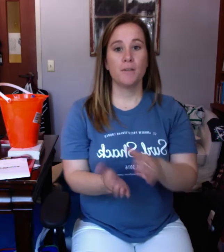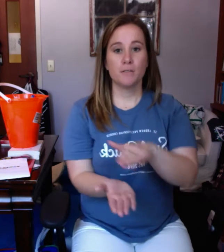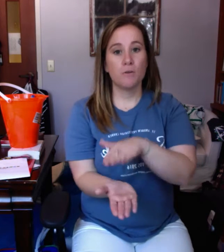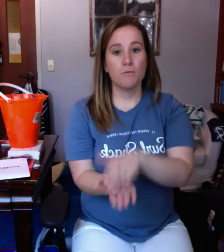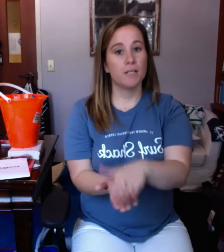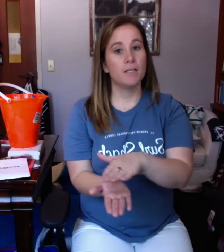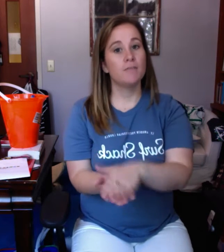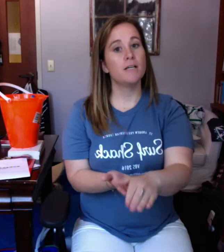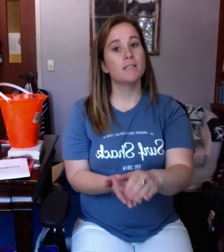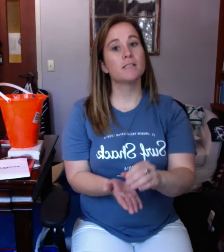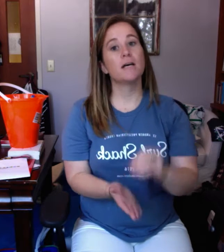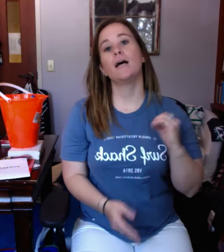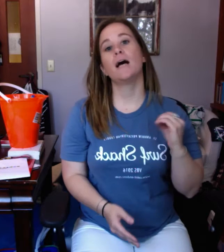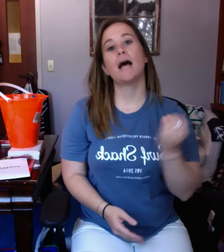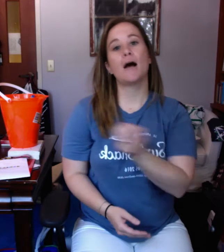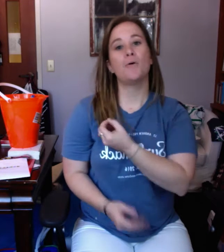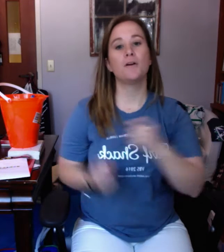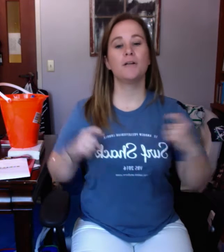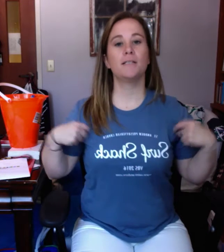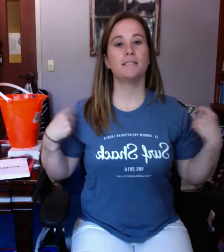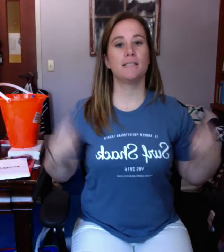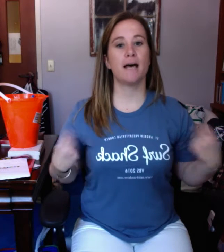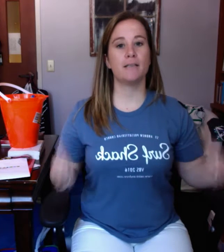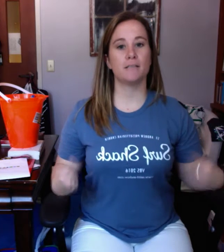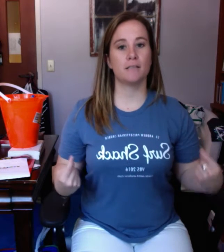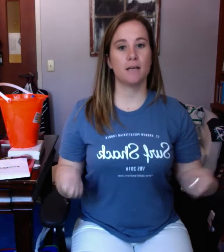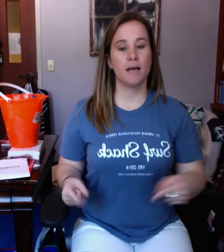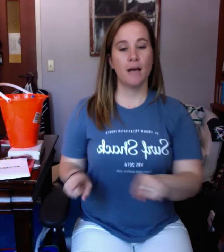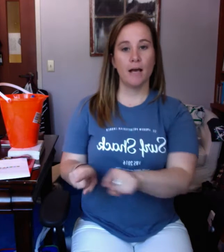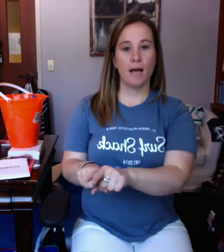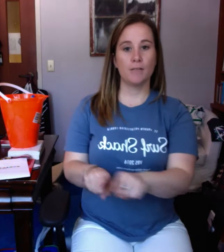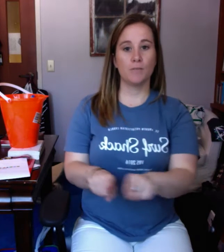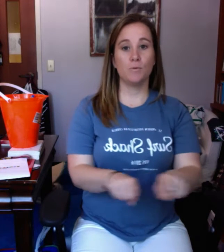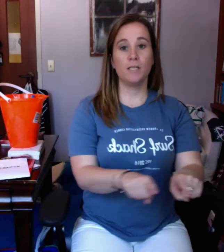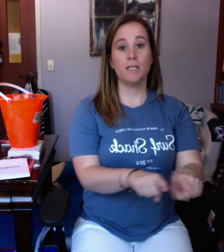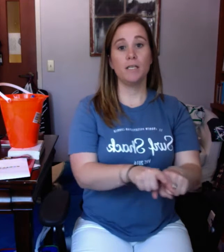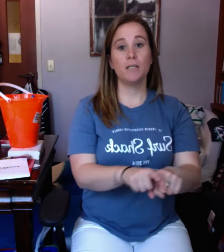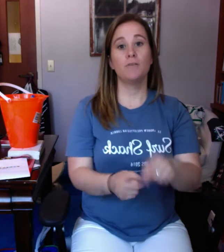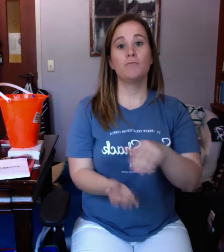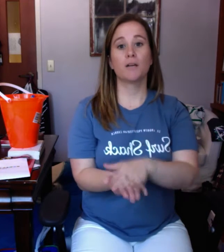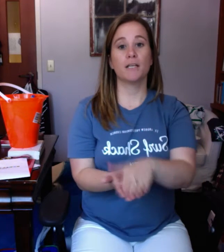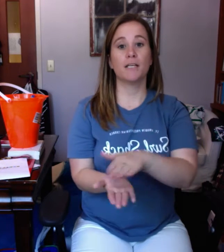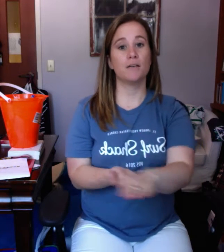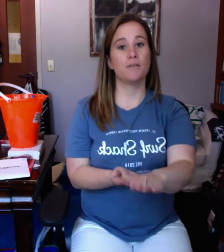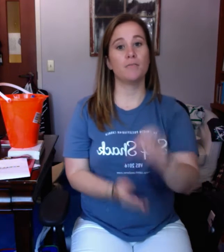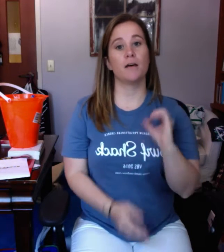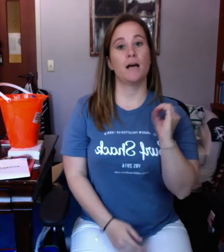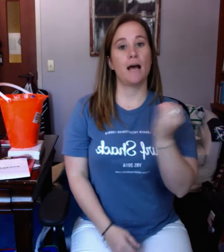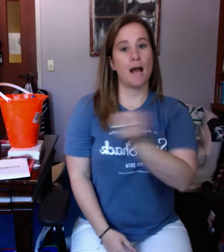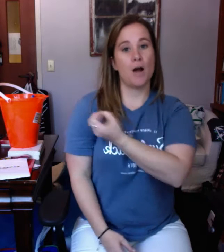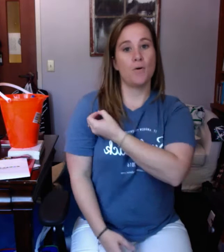so forgive us our debts as we forgive our